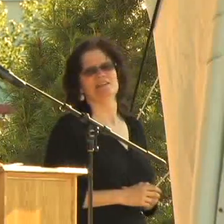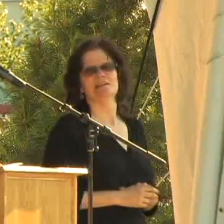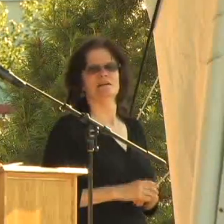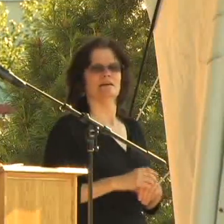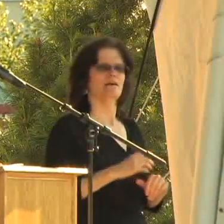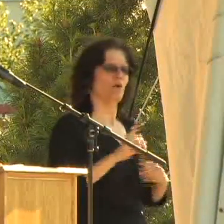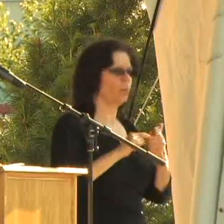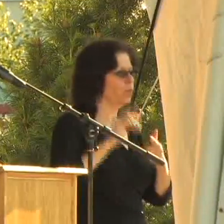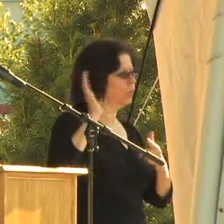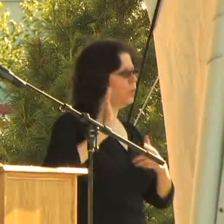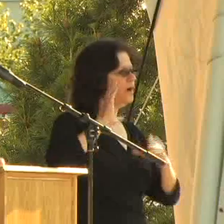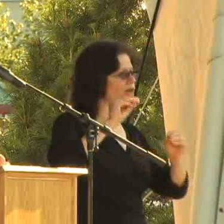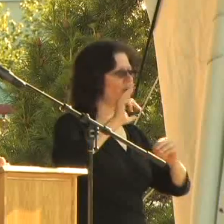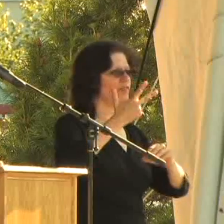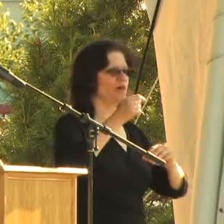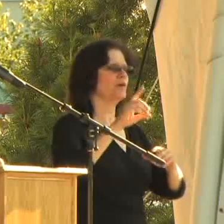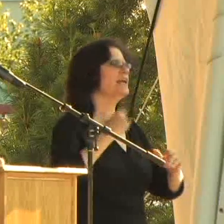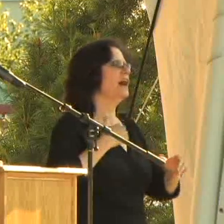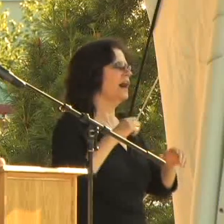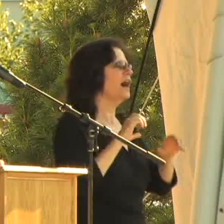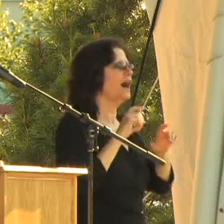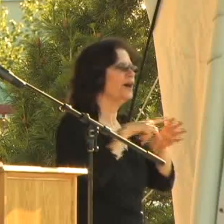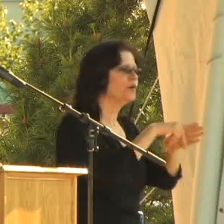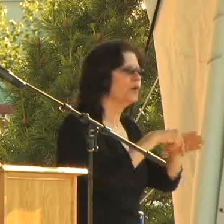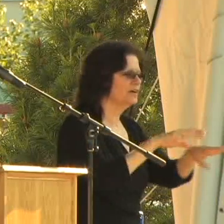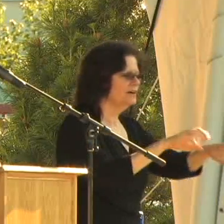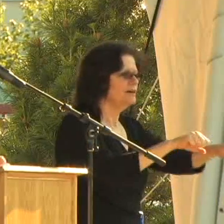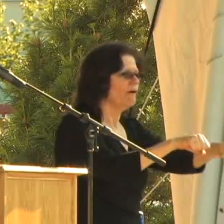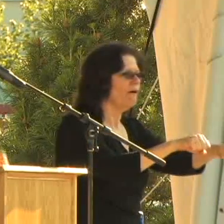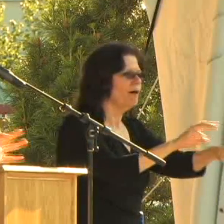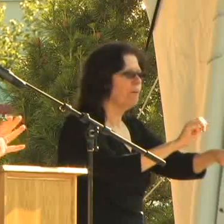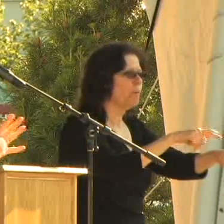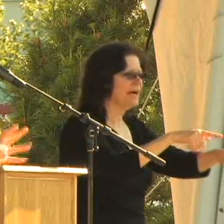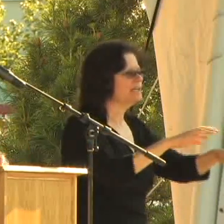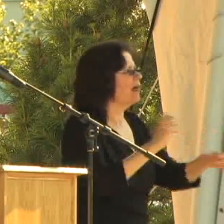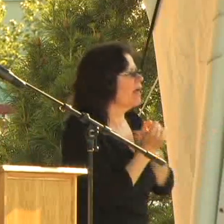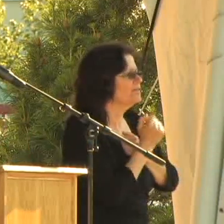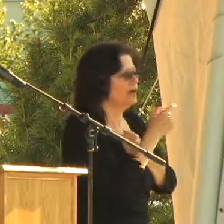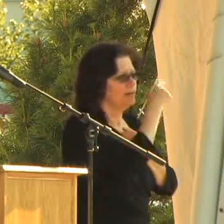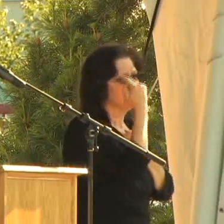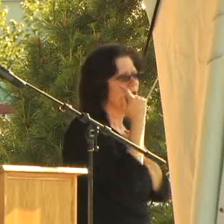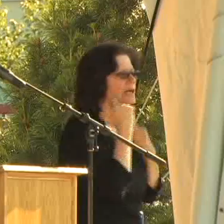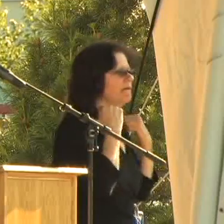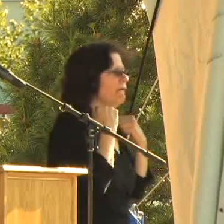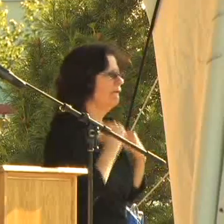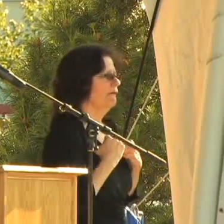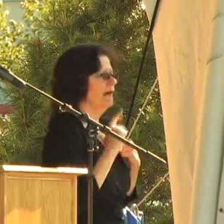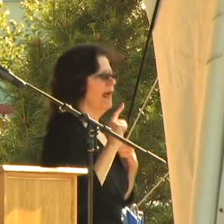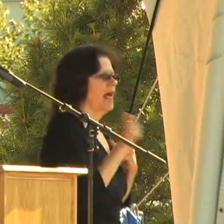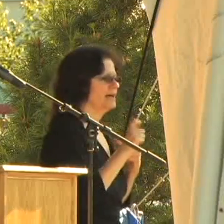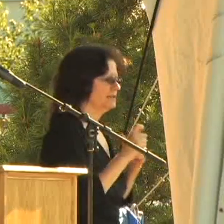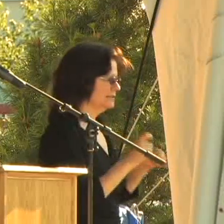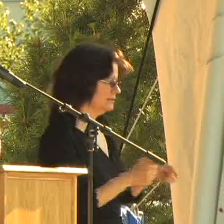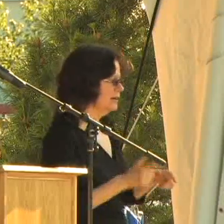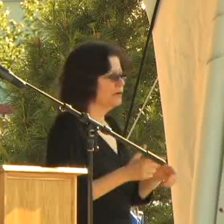Back when I taught third grade, I used to ride a moped to work. And I loved it. It was this black Targa LX. I would get up in the morning,